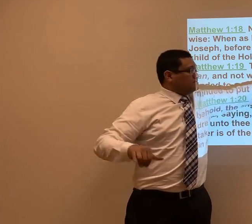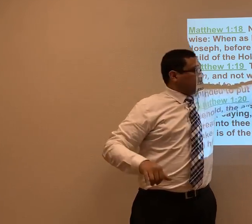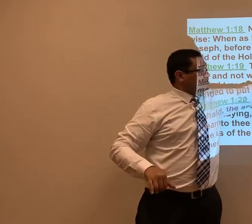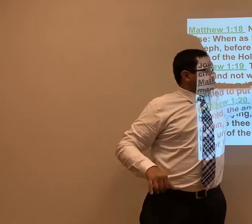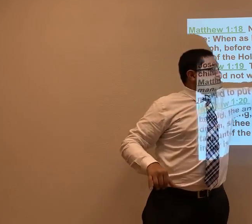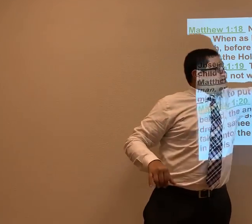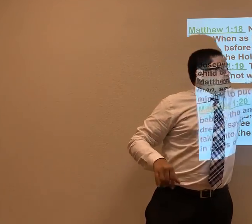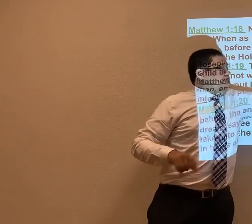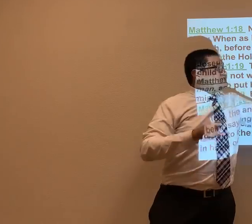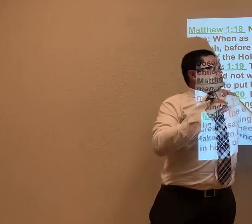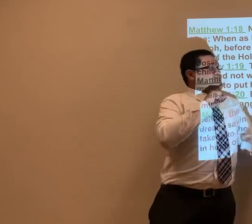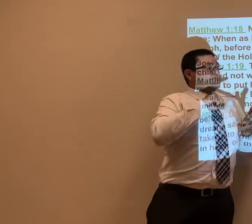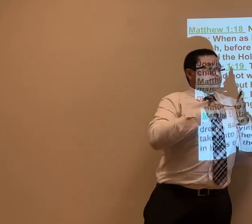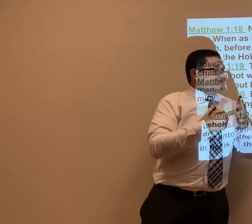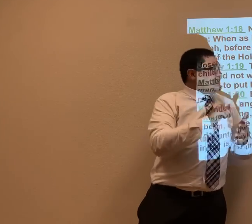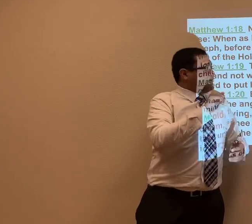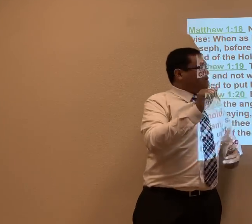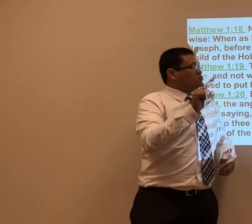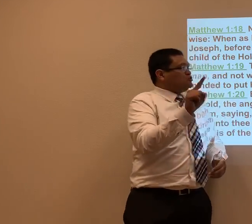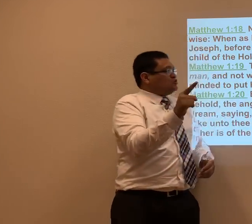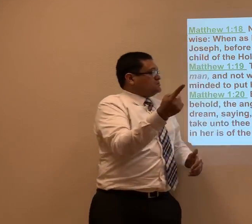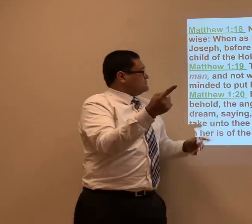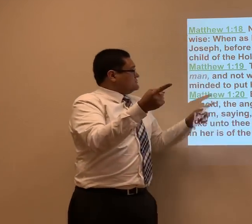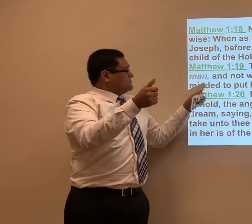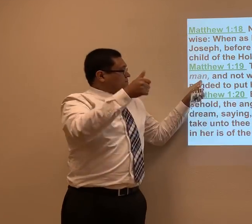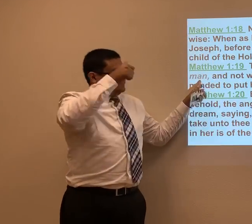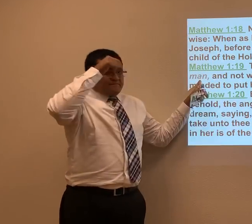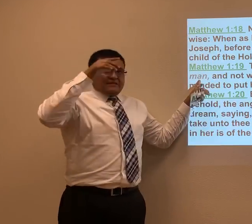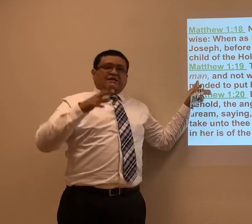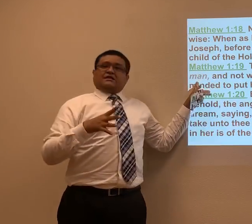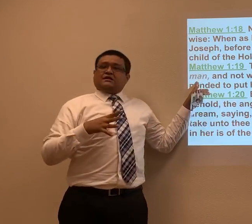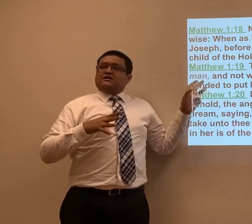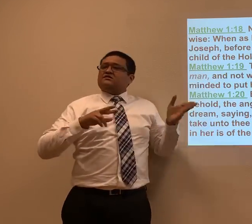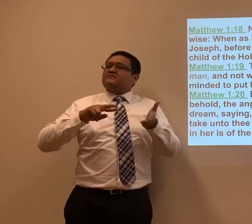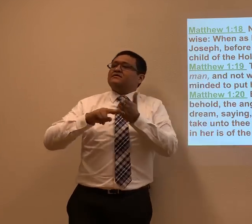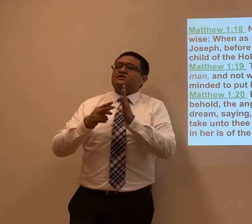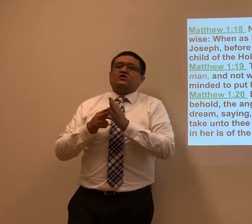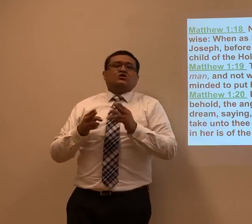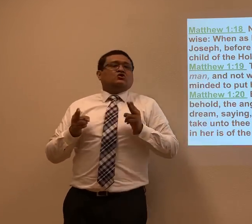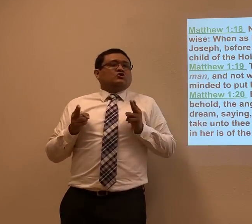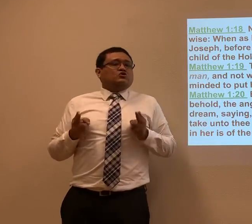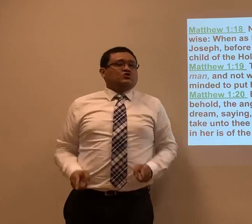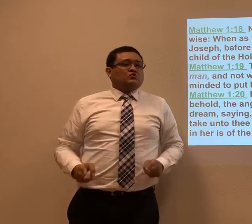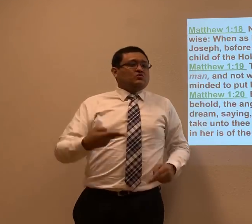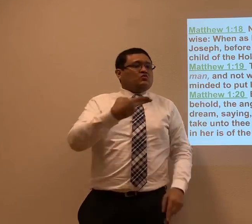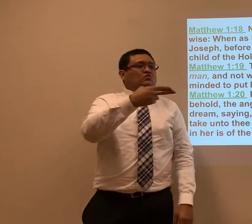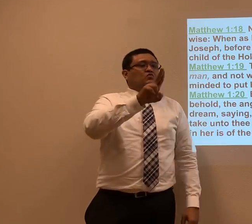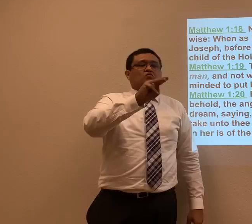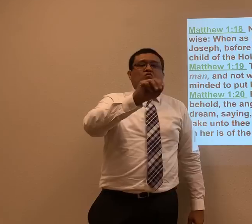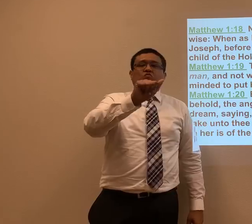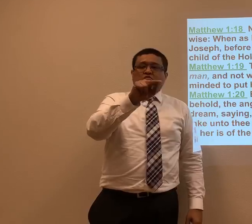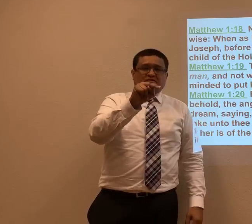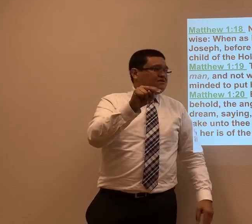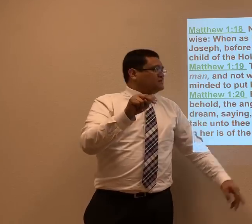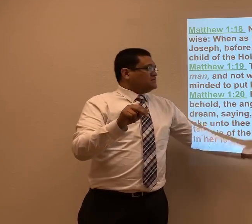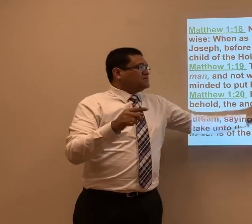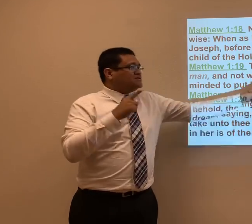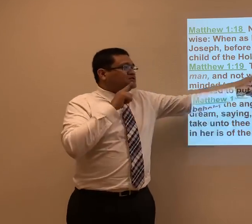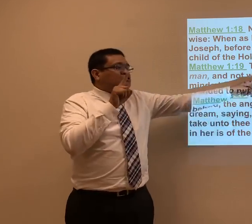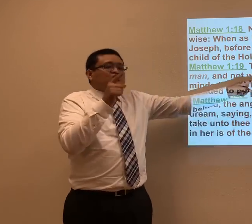being just a man, So he was a human. He was human. He was